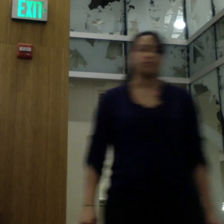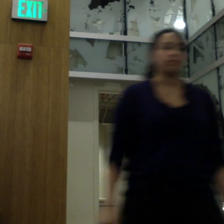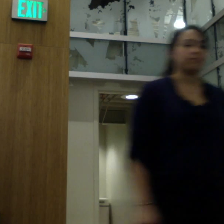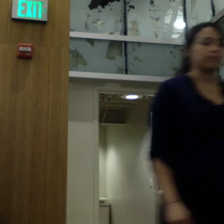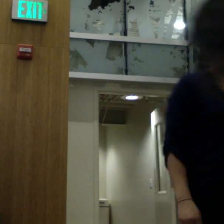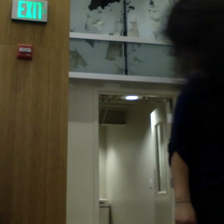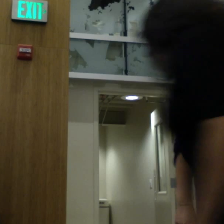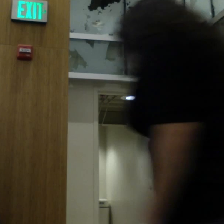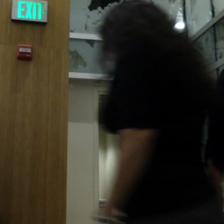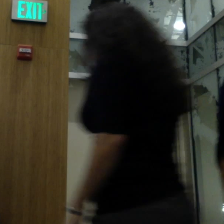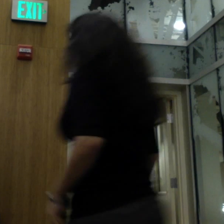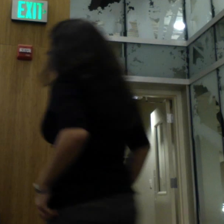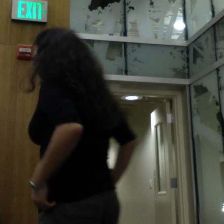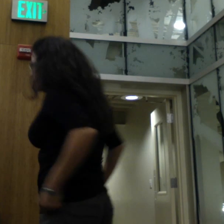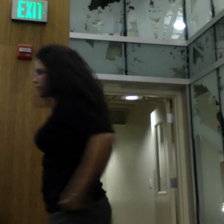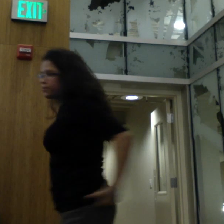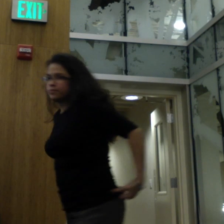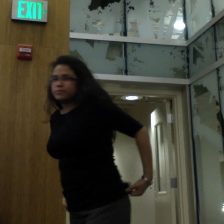Okay.